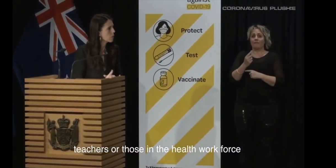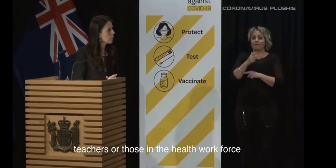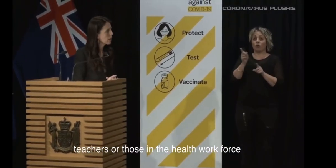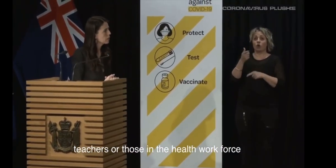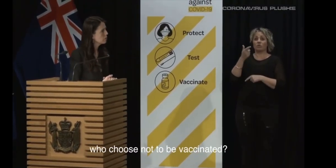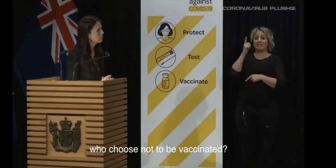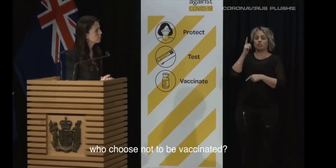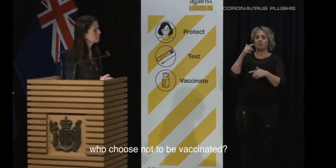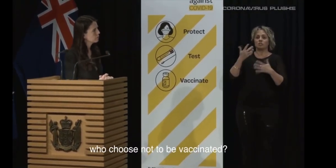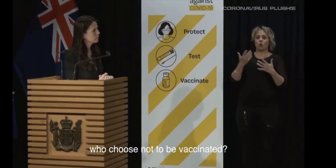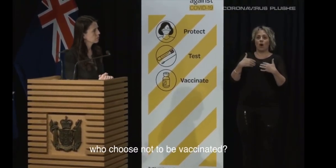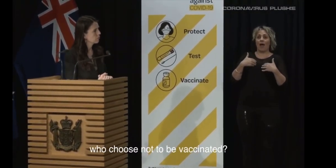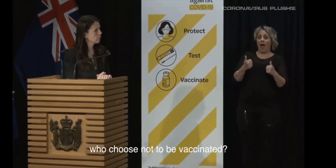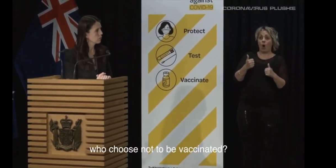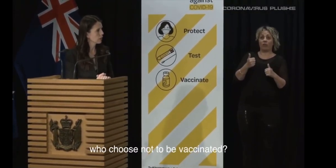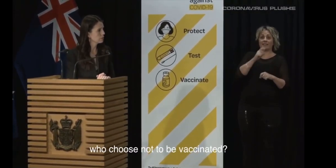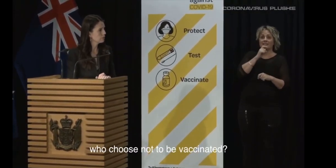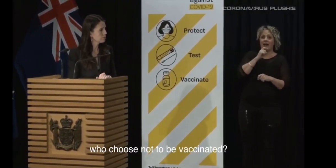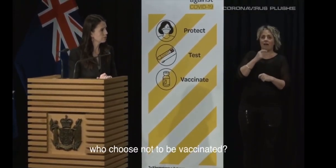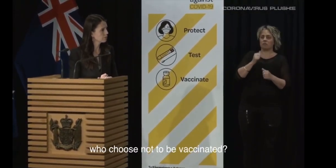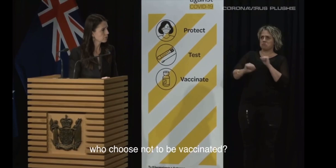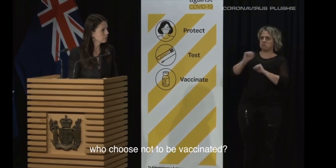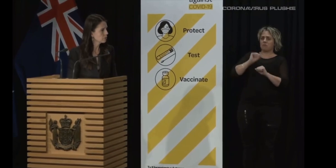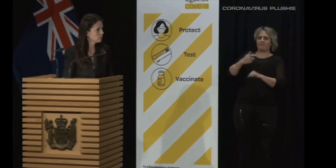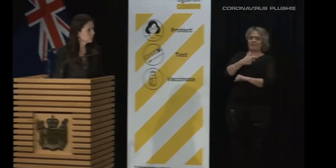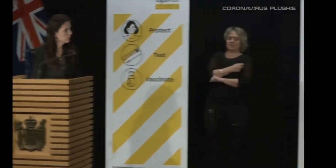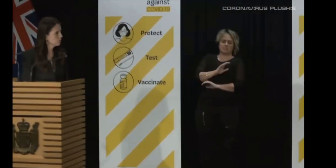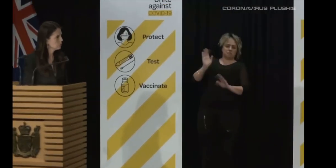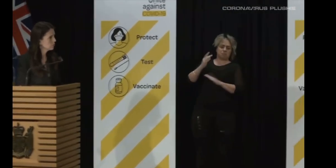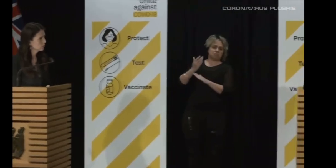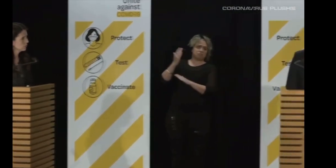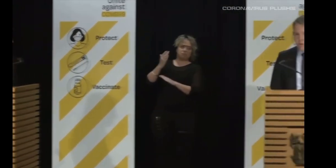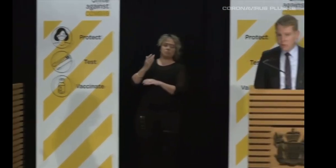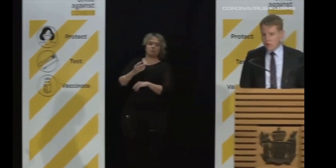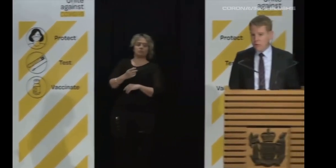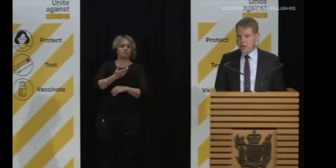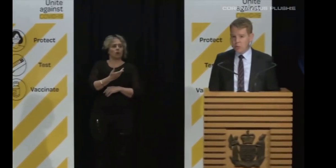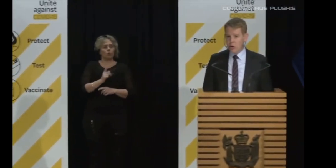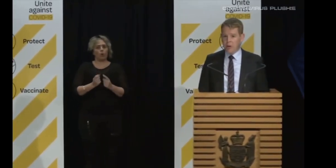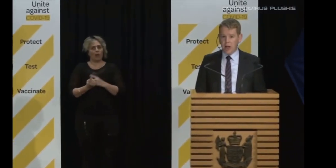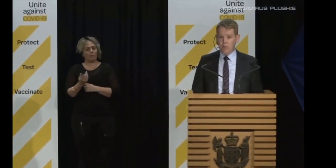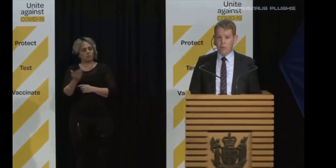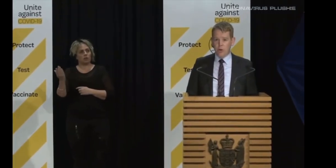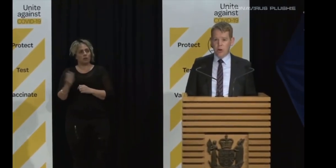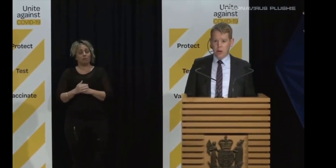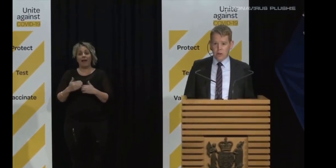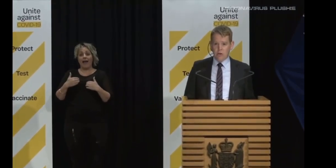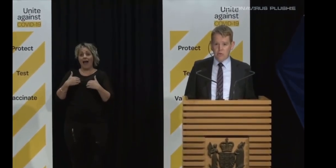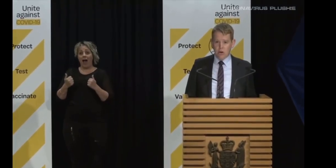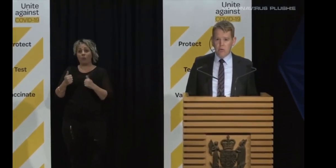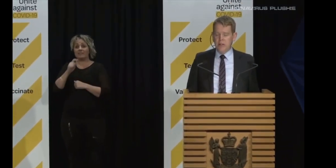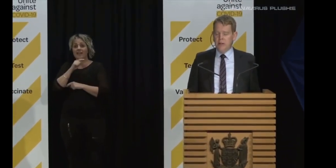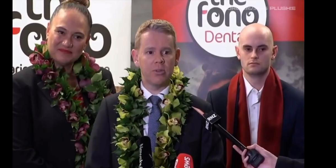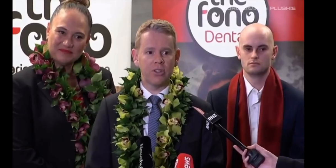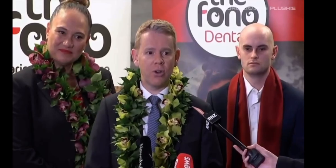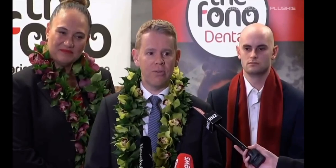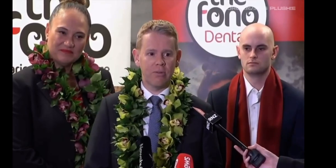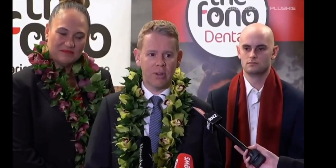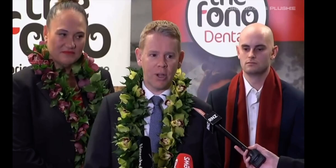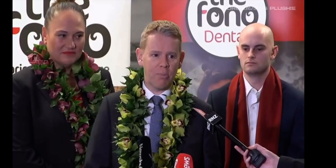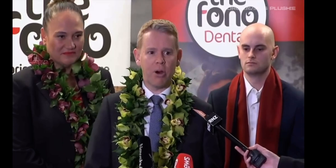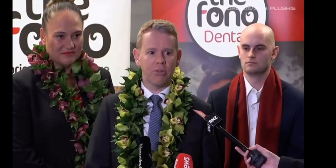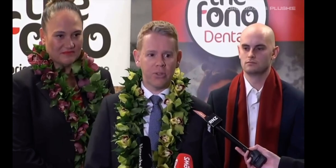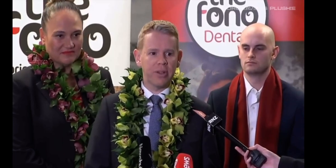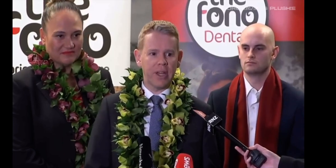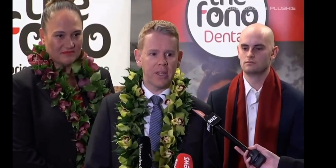in the health workforce who choose not to be vaccinated? Ultimately, in the health workforce, they will not be able to work in those roles. There was no